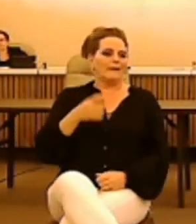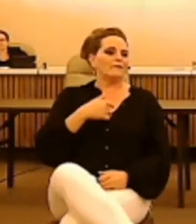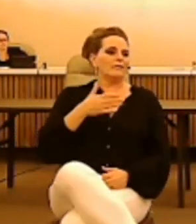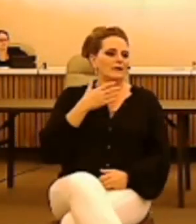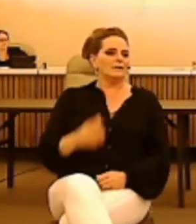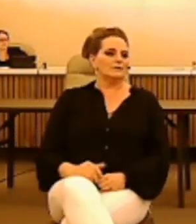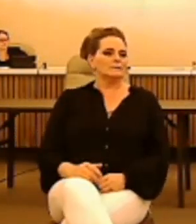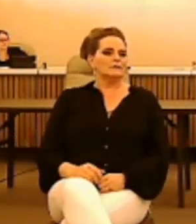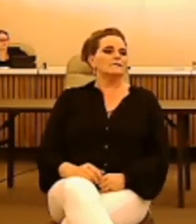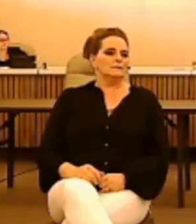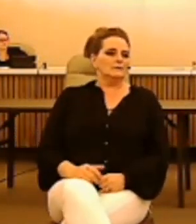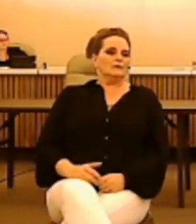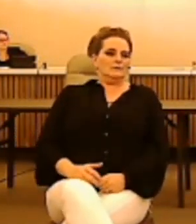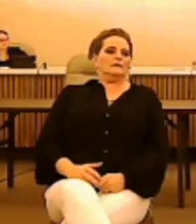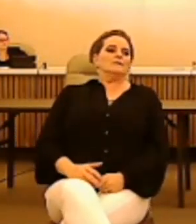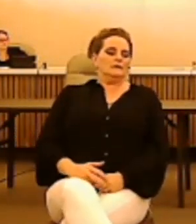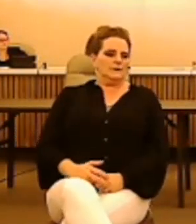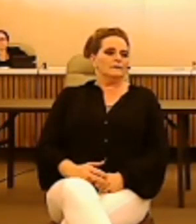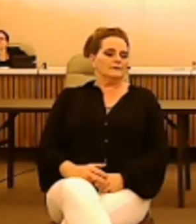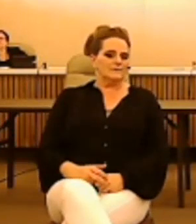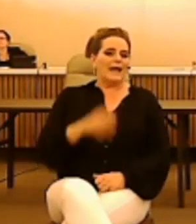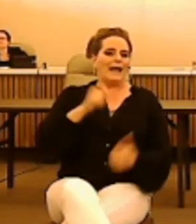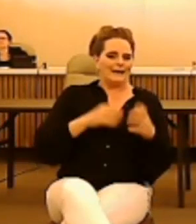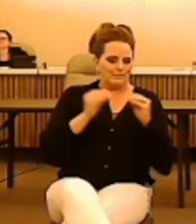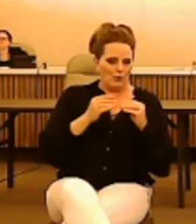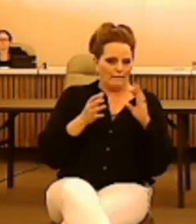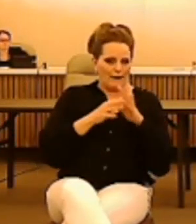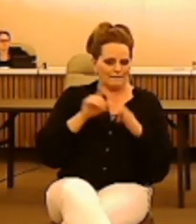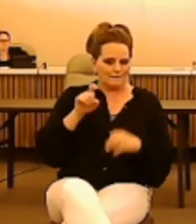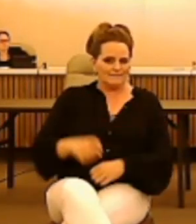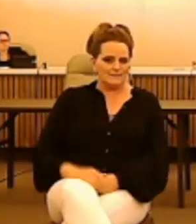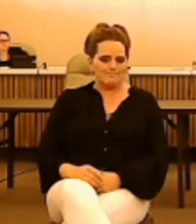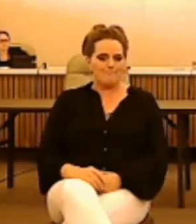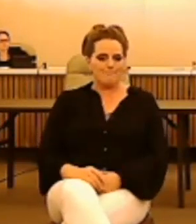complete statements. Okay, any further comment?